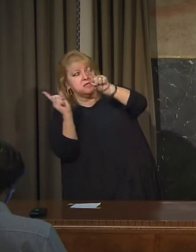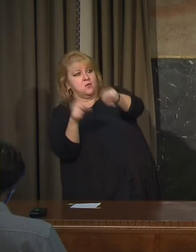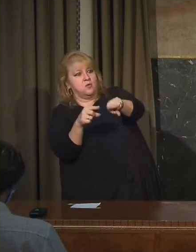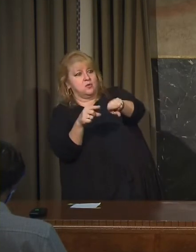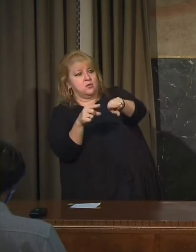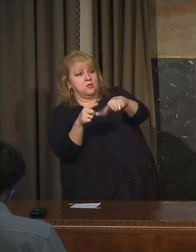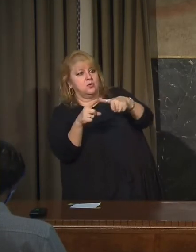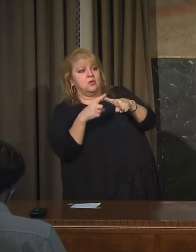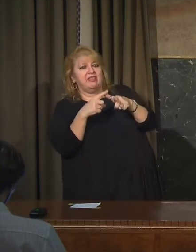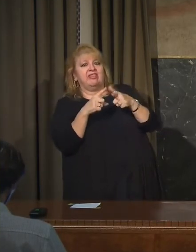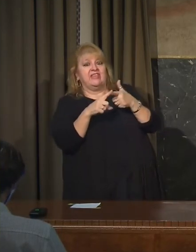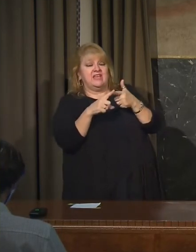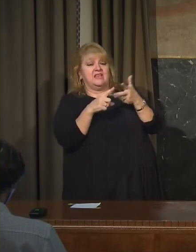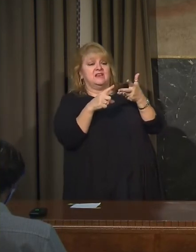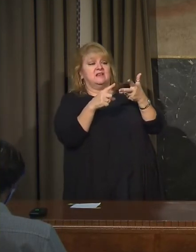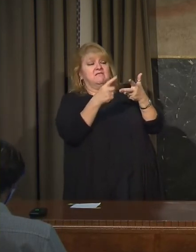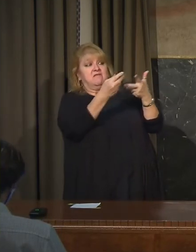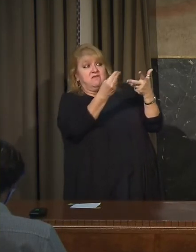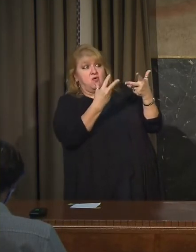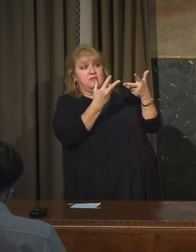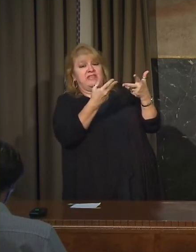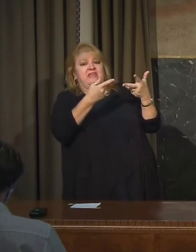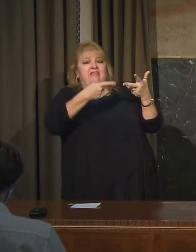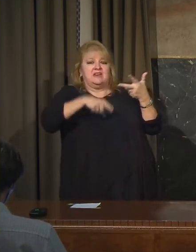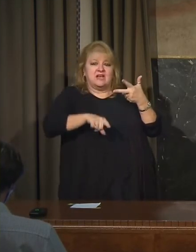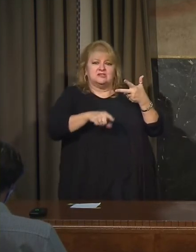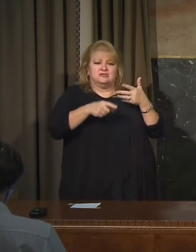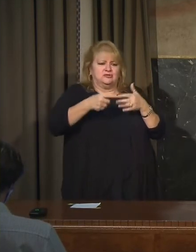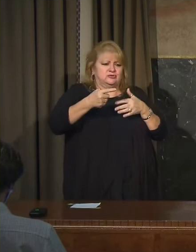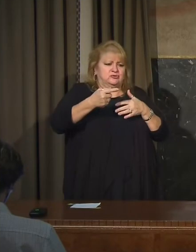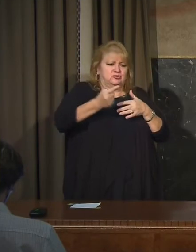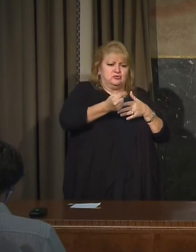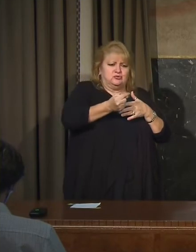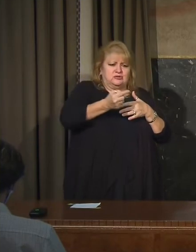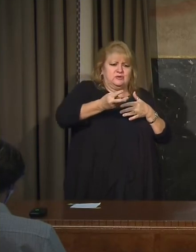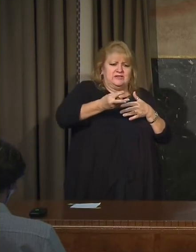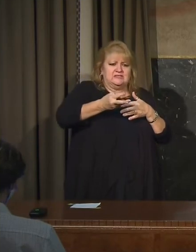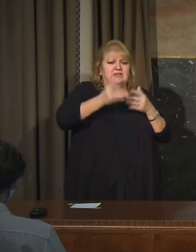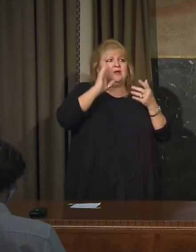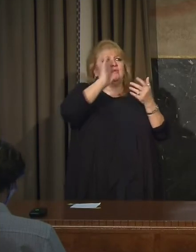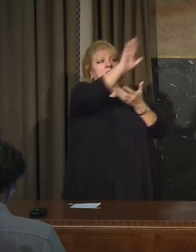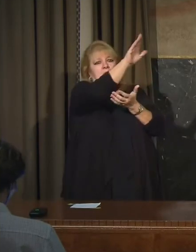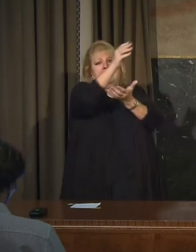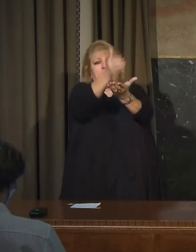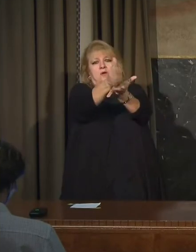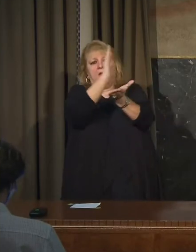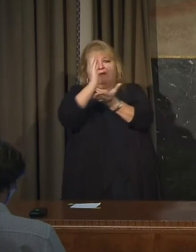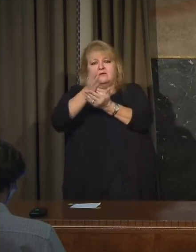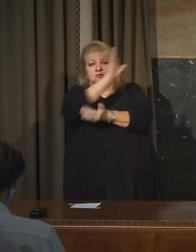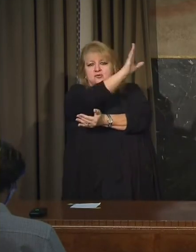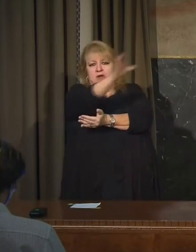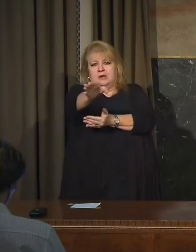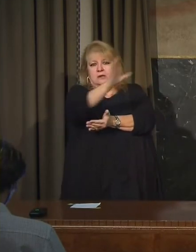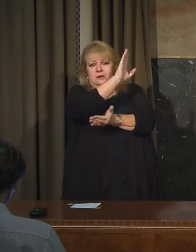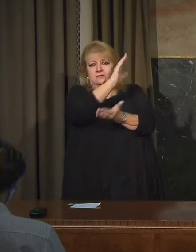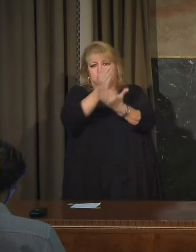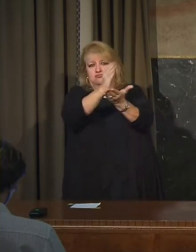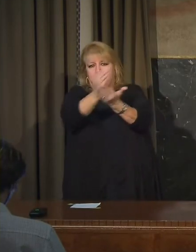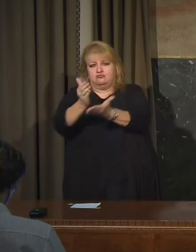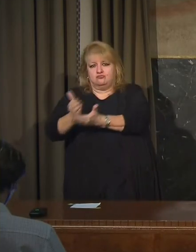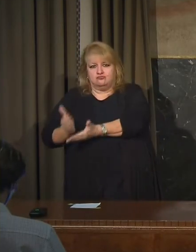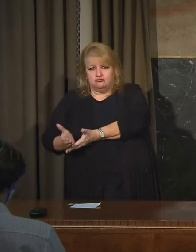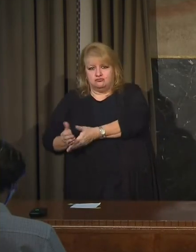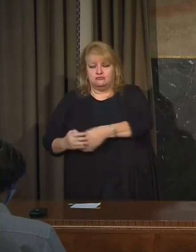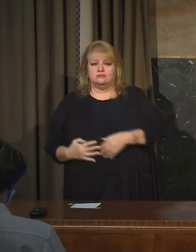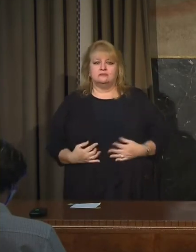or Tuesday of the following week, arrive at the destinations that we've ordered them for. And then in the intervening time period,